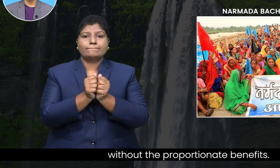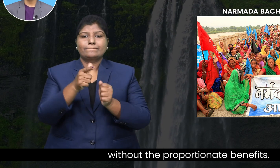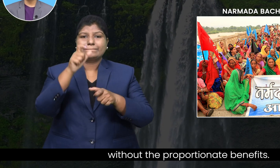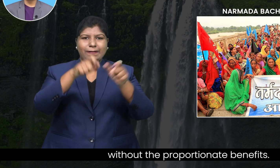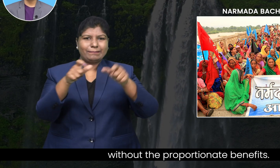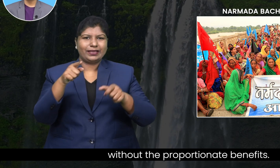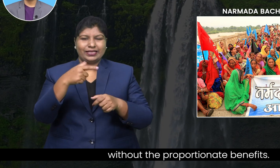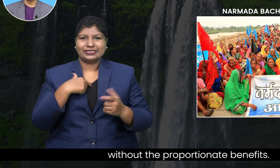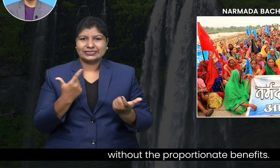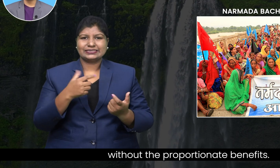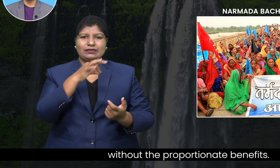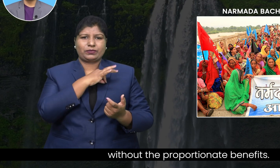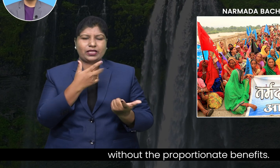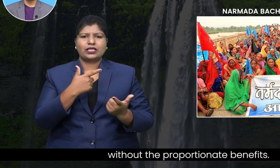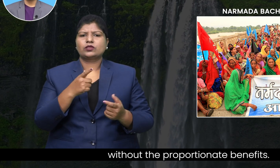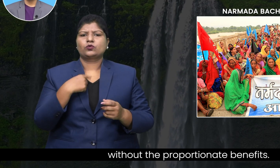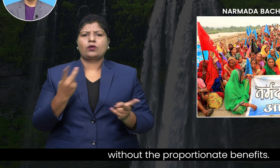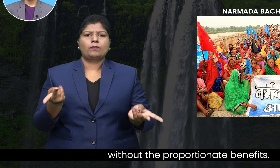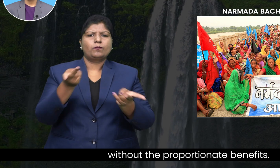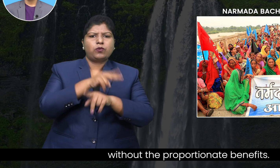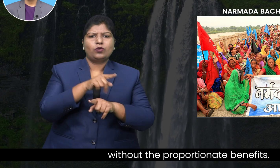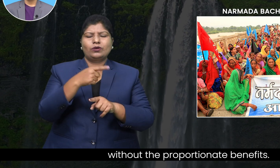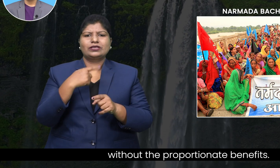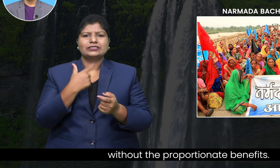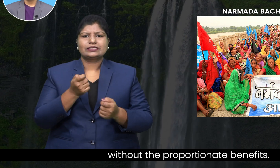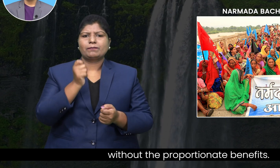the proportionate benefits.